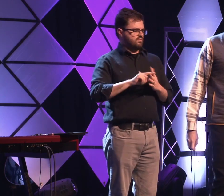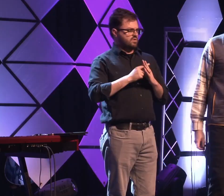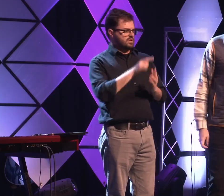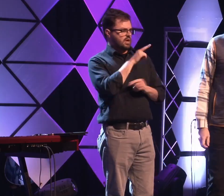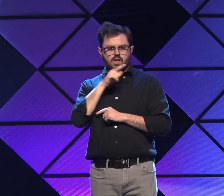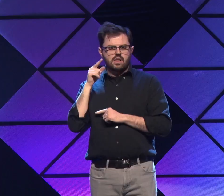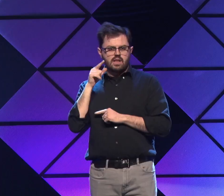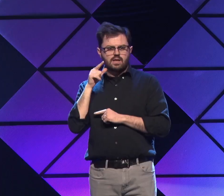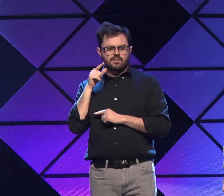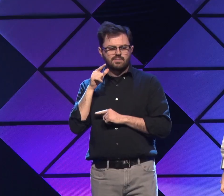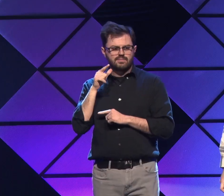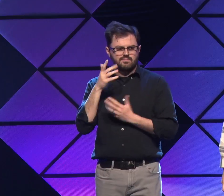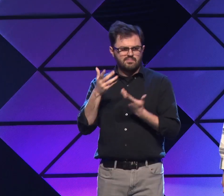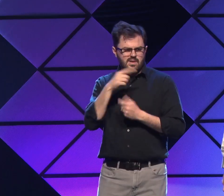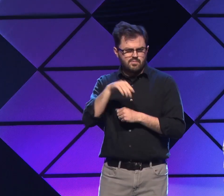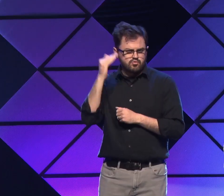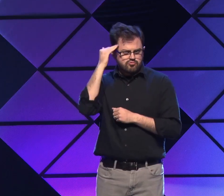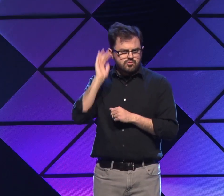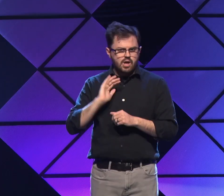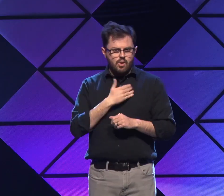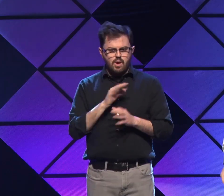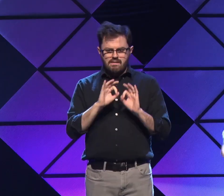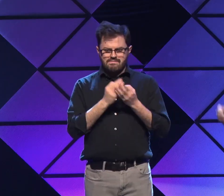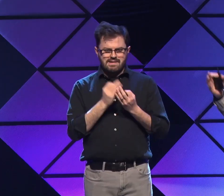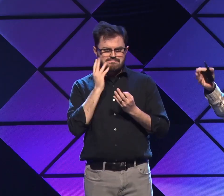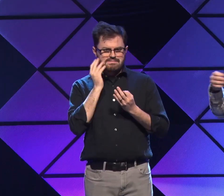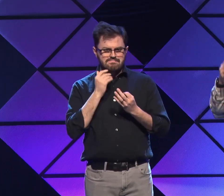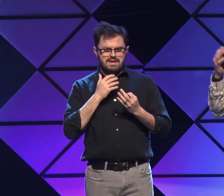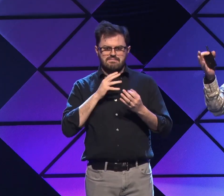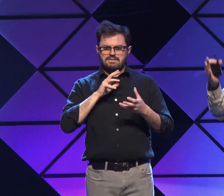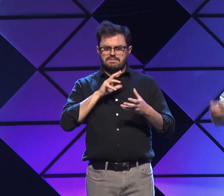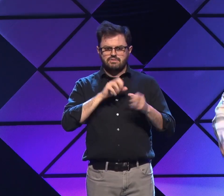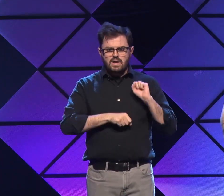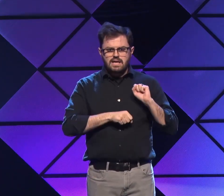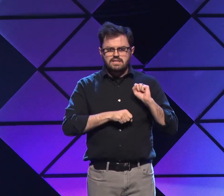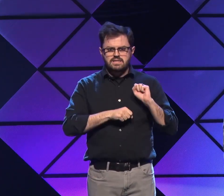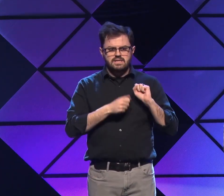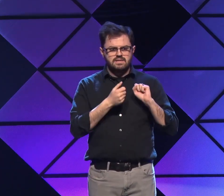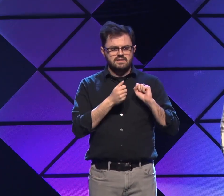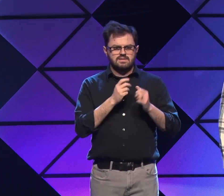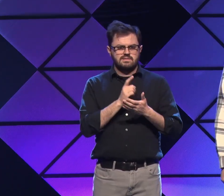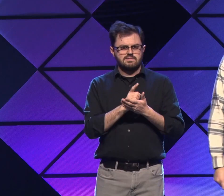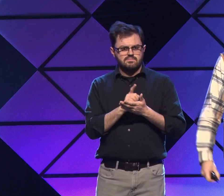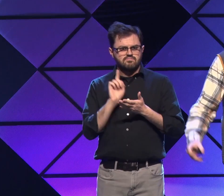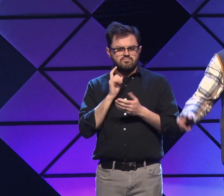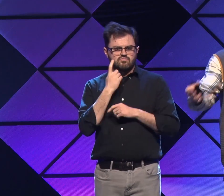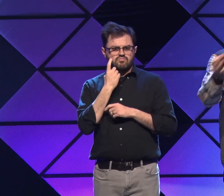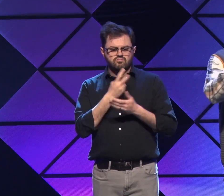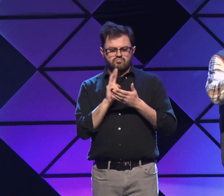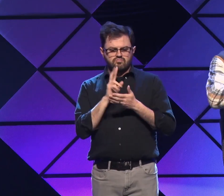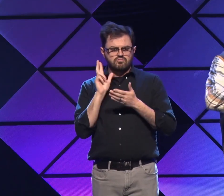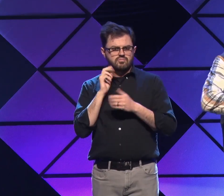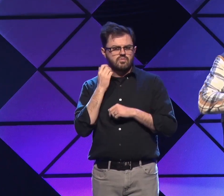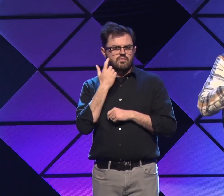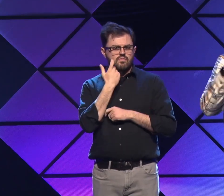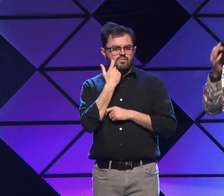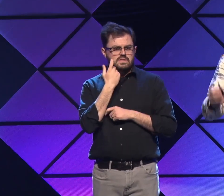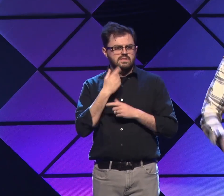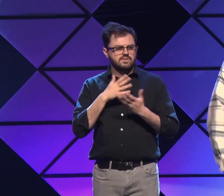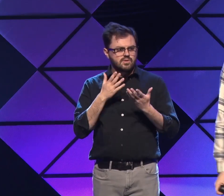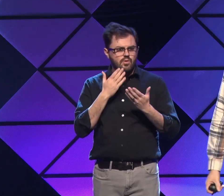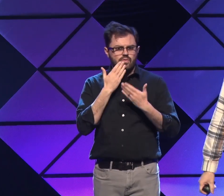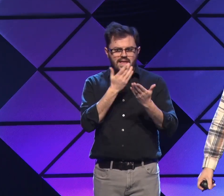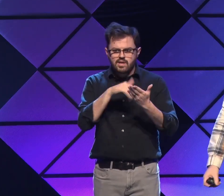know we had a tragedy in our family over this past few weeks, and so thank you for those of you that have so graciously brought over meals